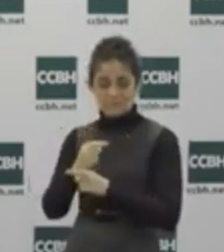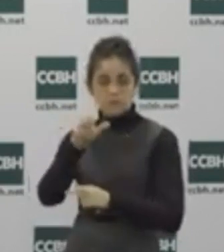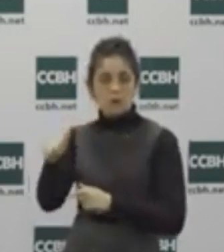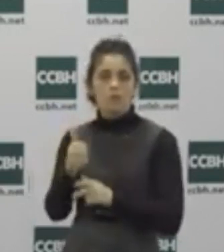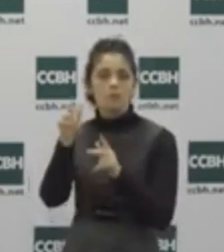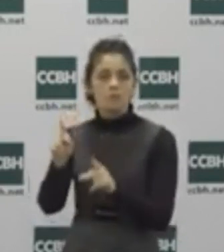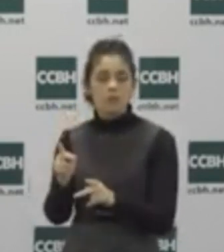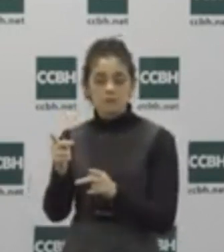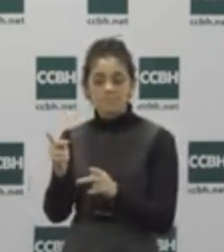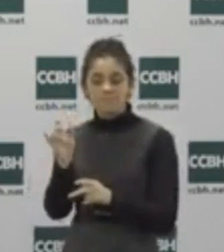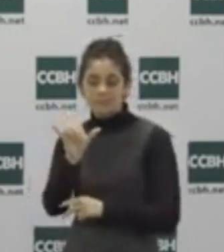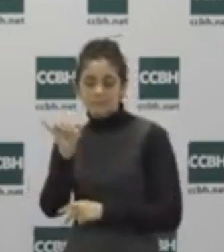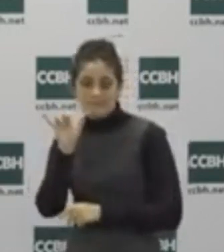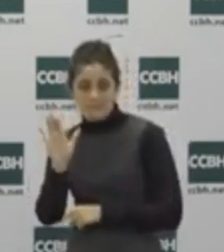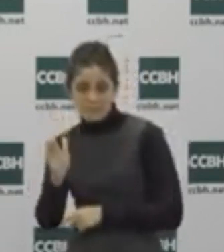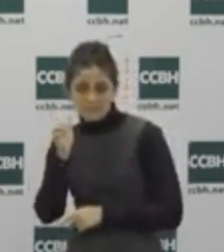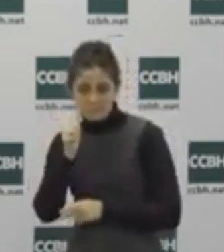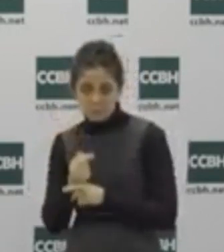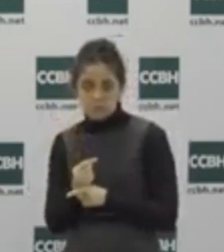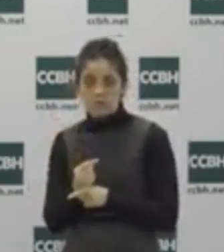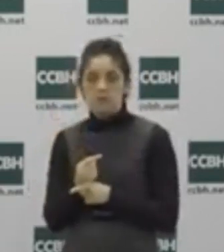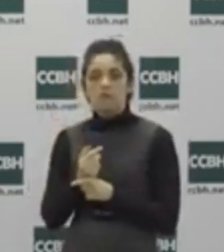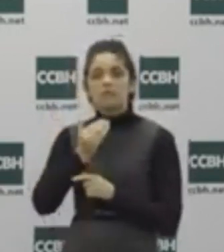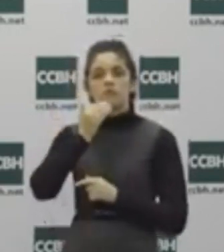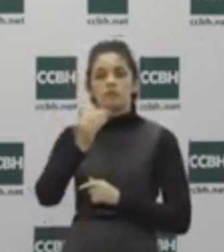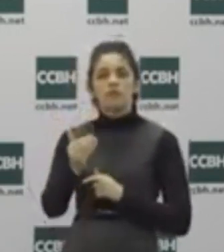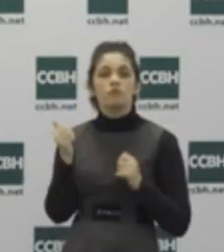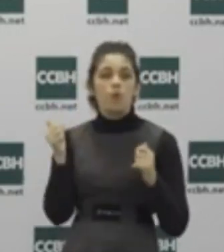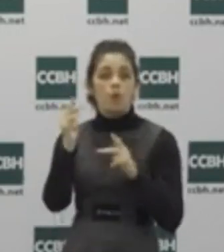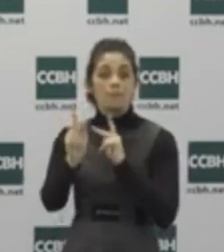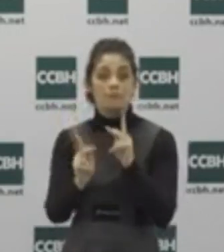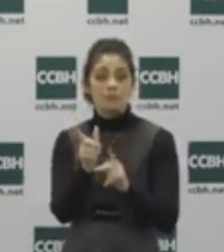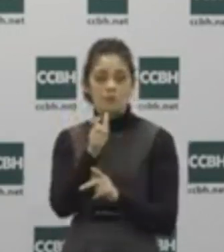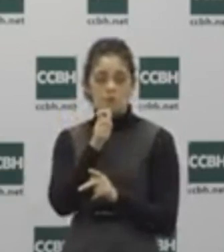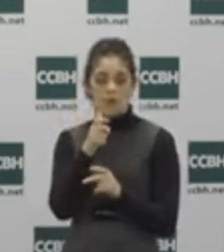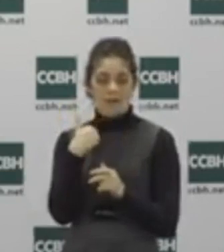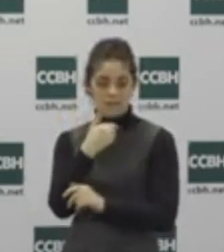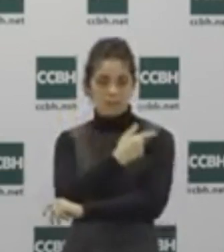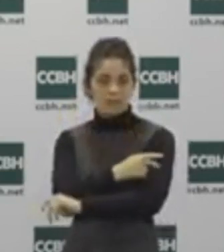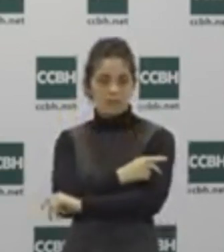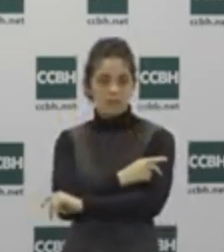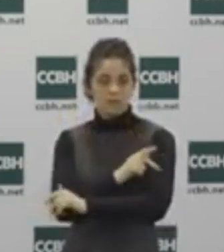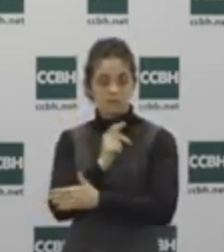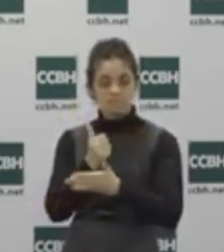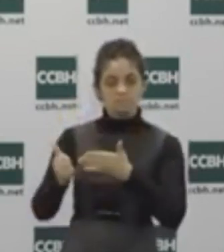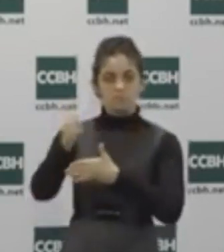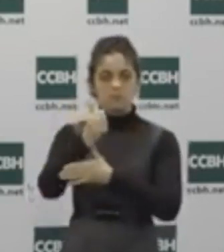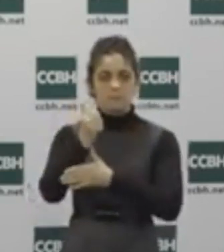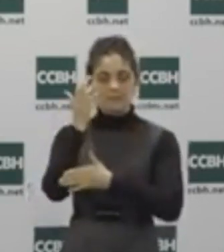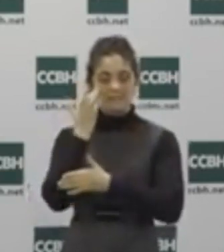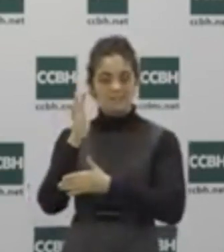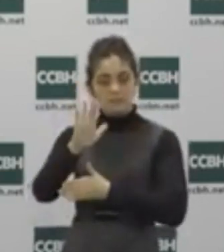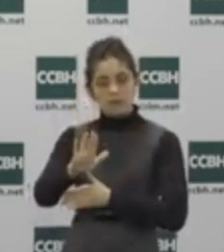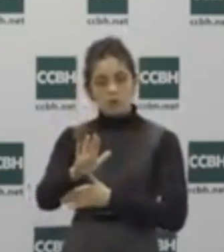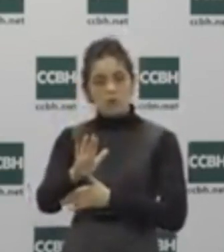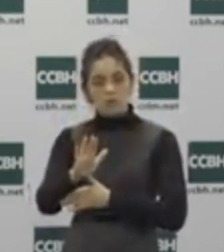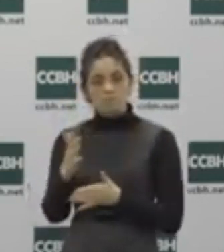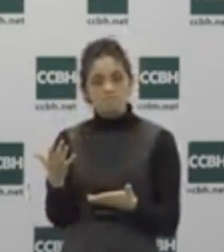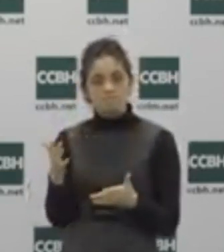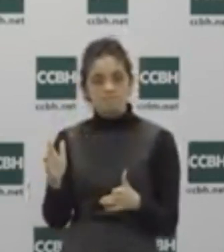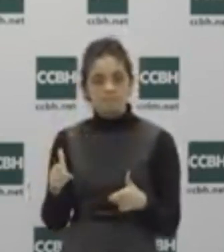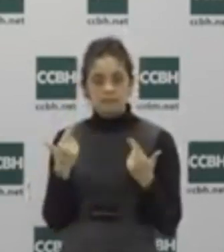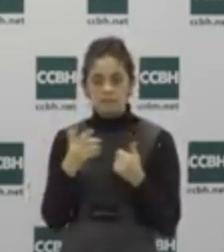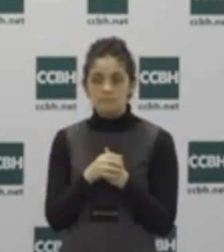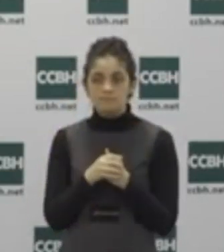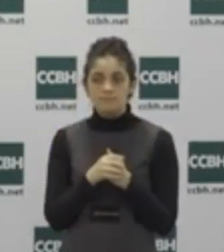thankful for the people that have put their patients first because of their vocation. And so with that,